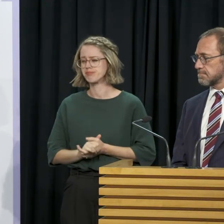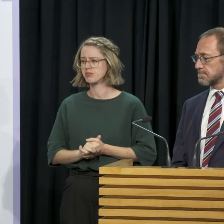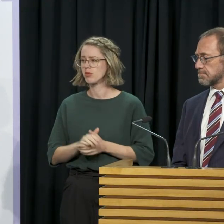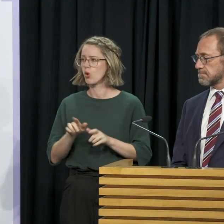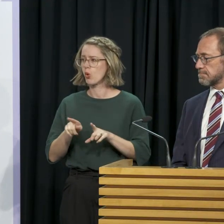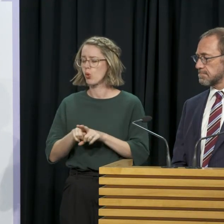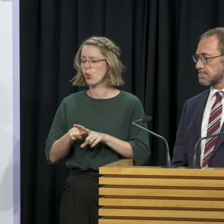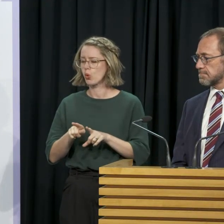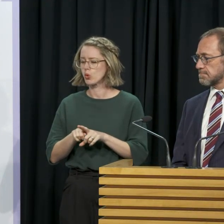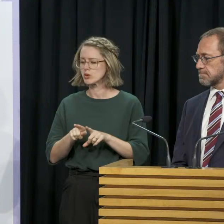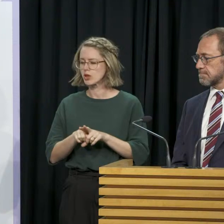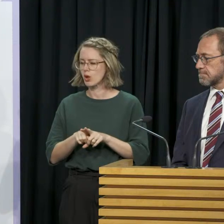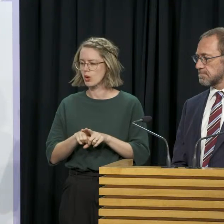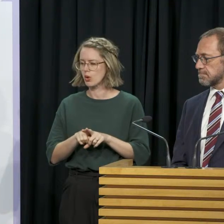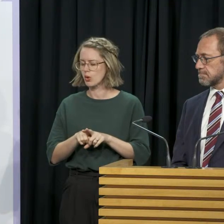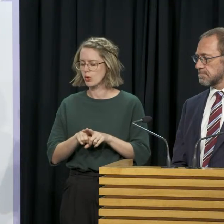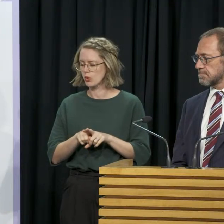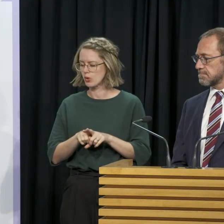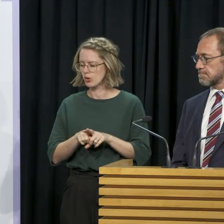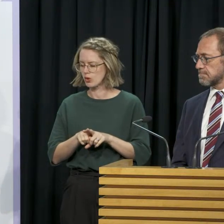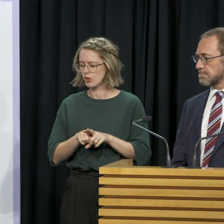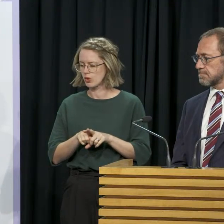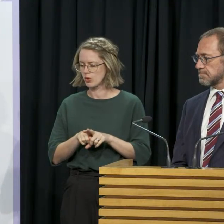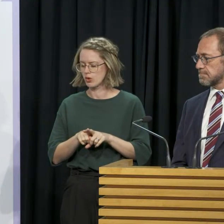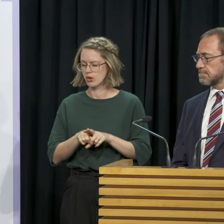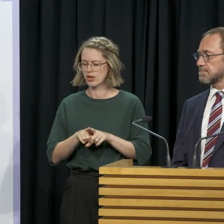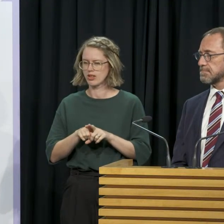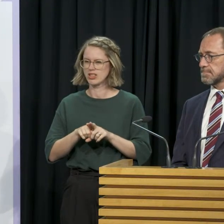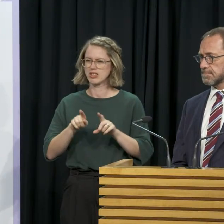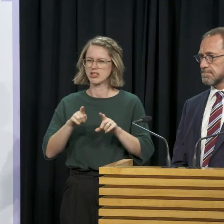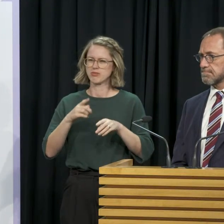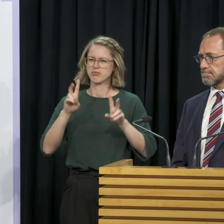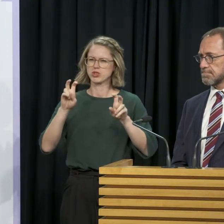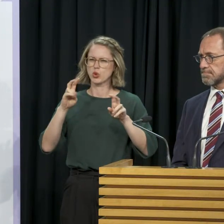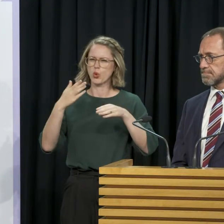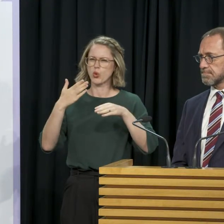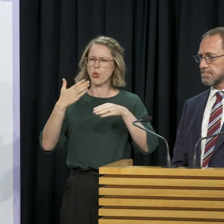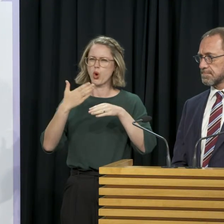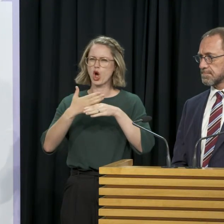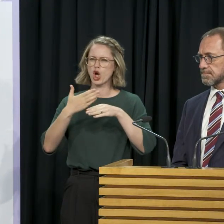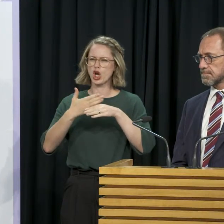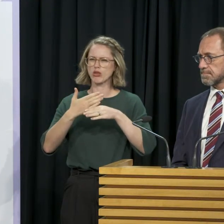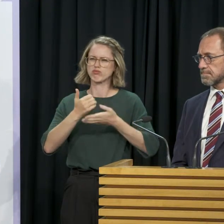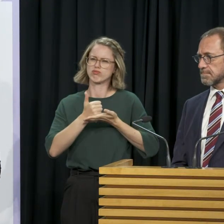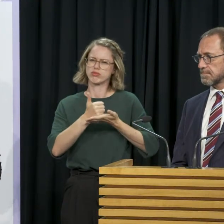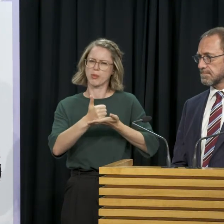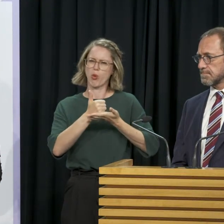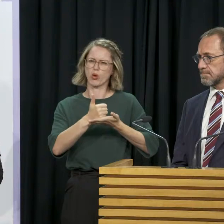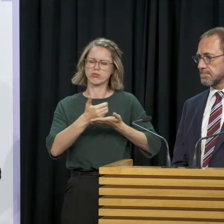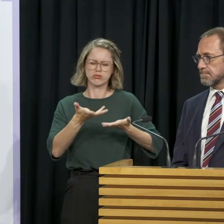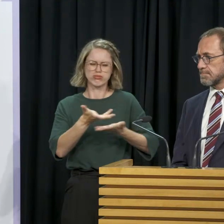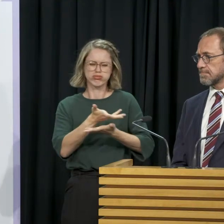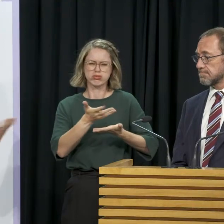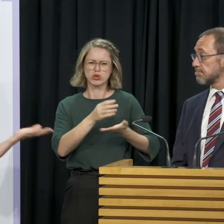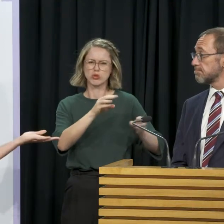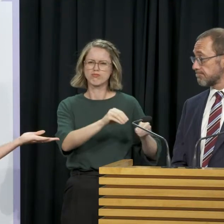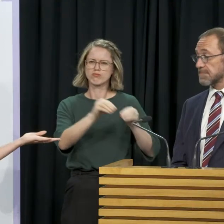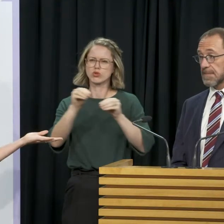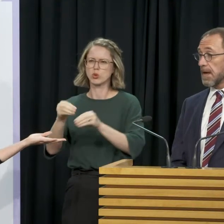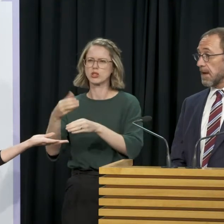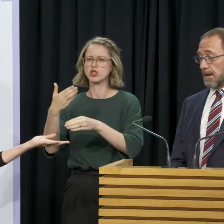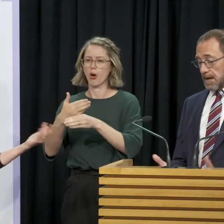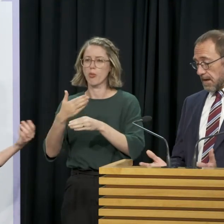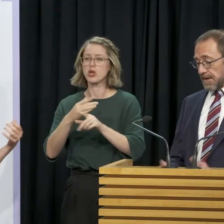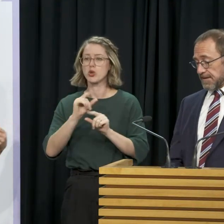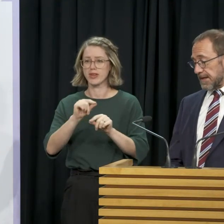just mentioned, a request for a specific work broker support. And so that's something we're bringing into the individual case management as well.